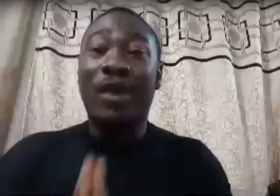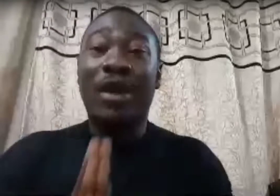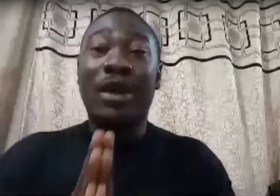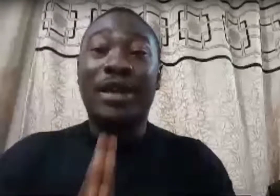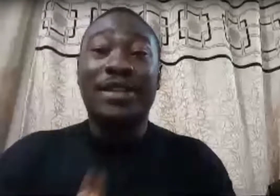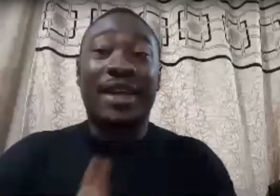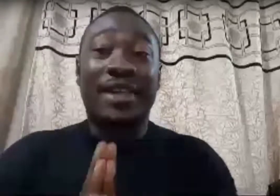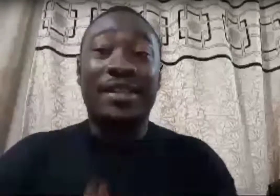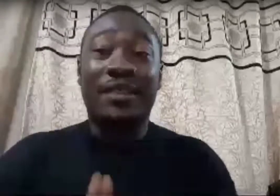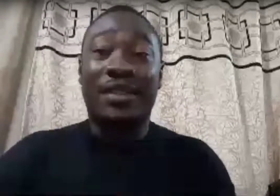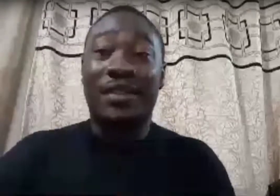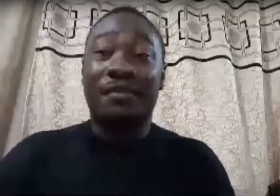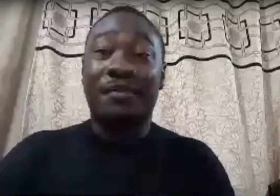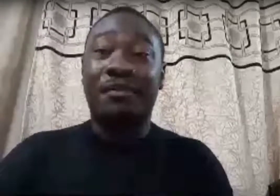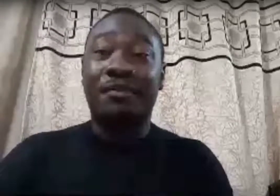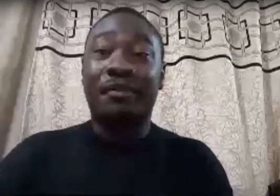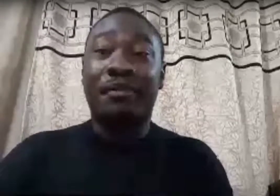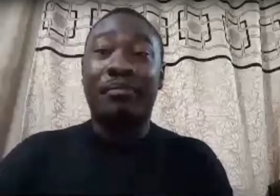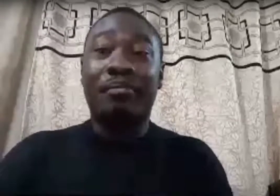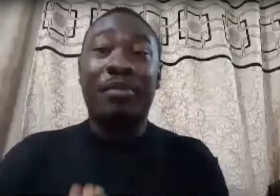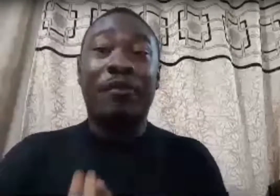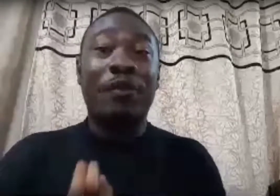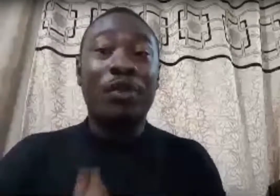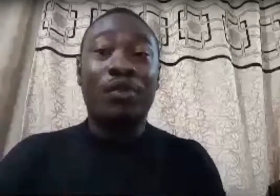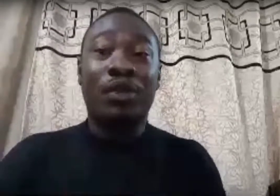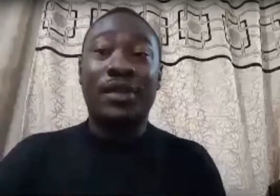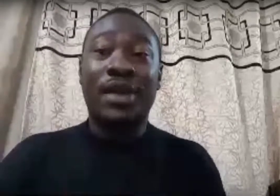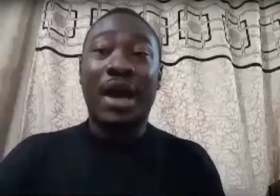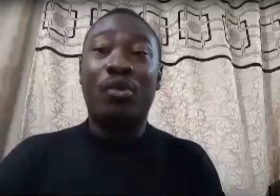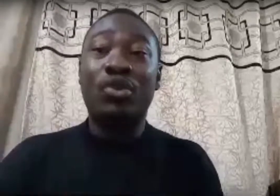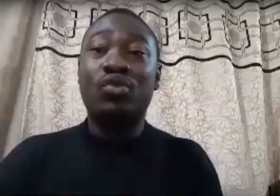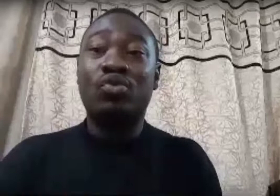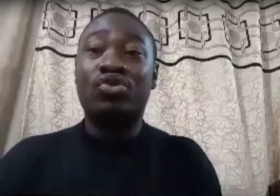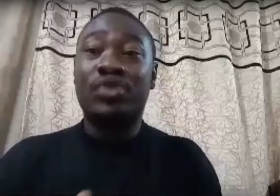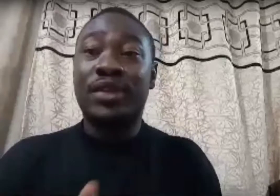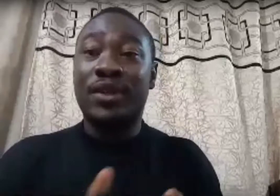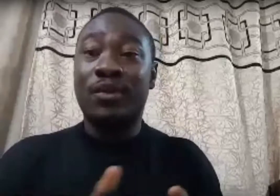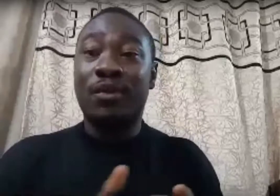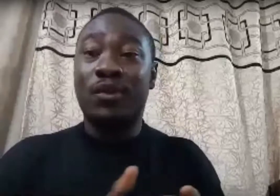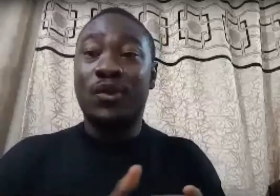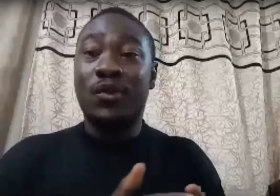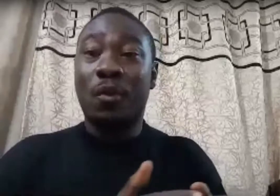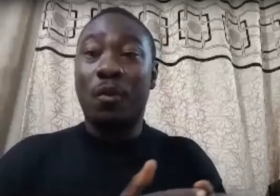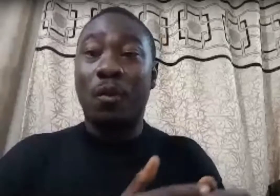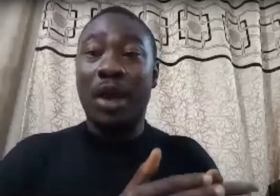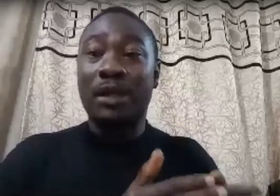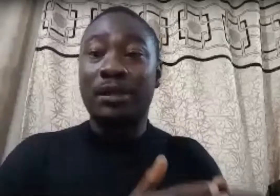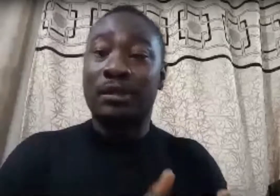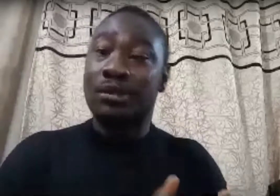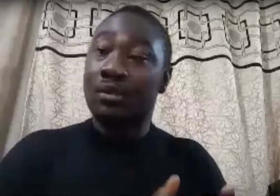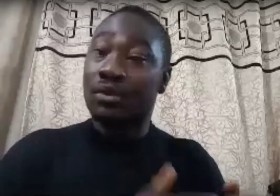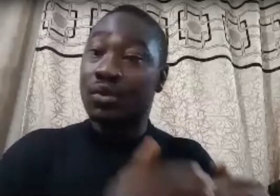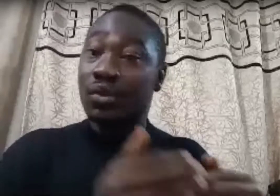do that, I'm going to take you through 1 to 20, 20 to